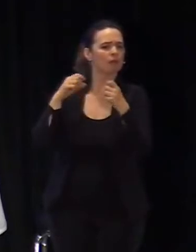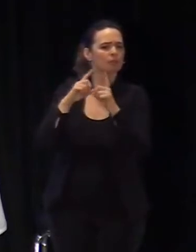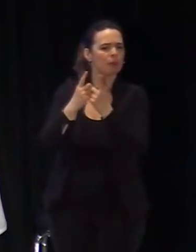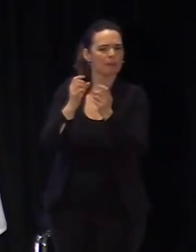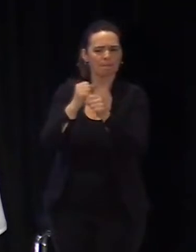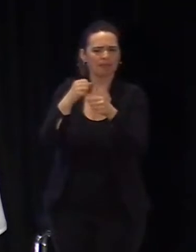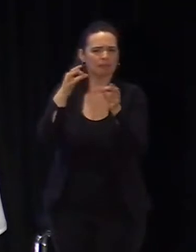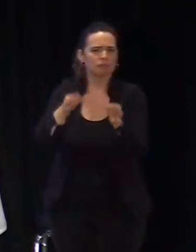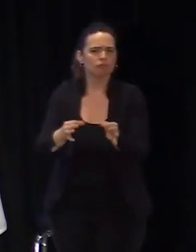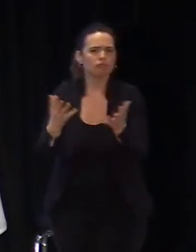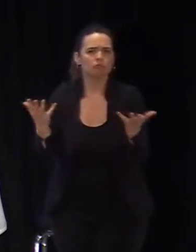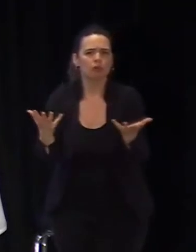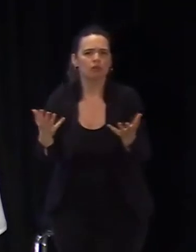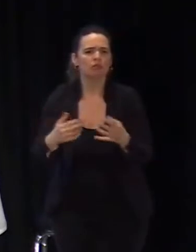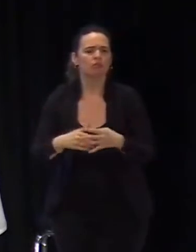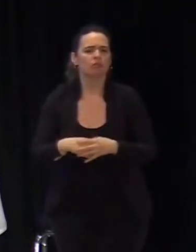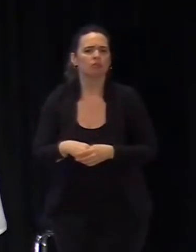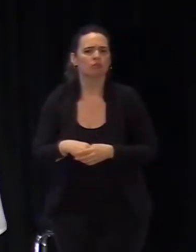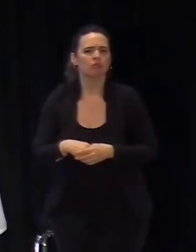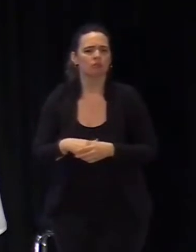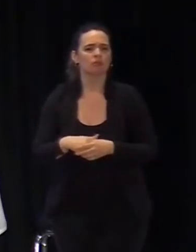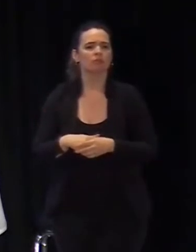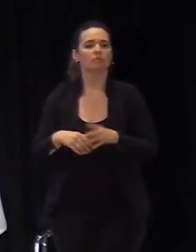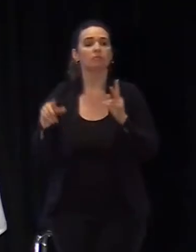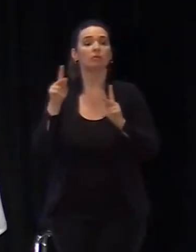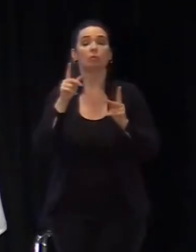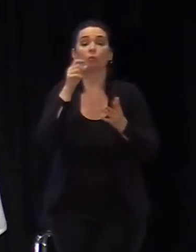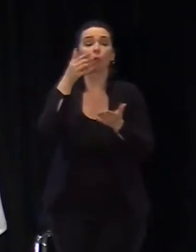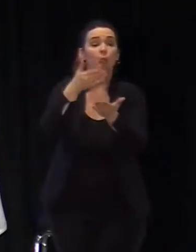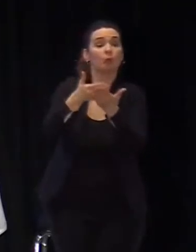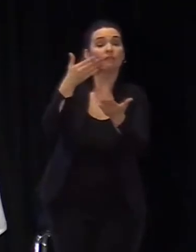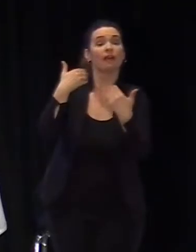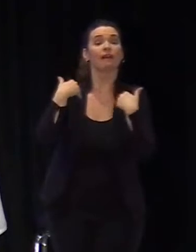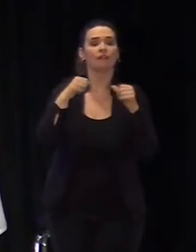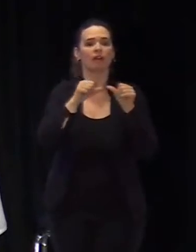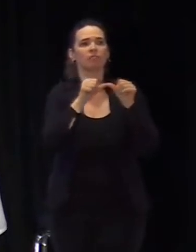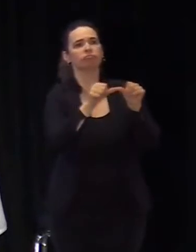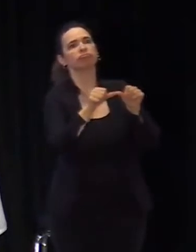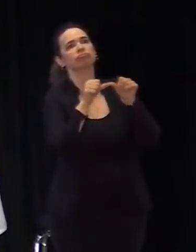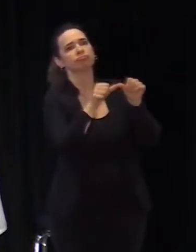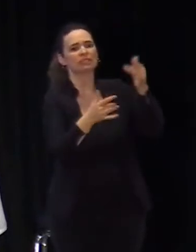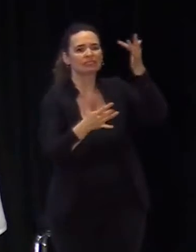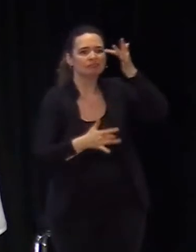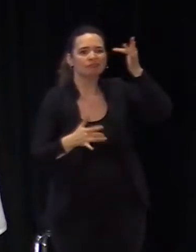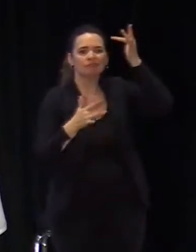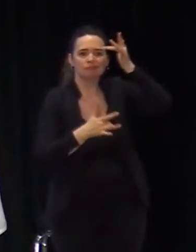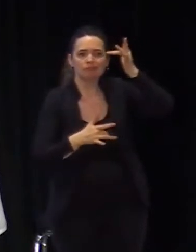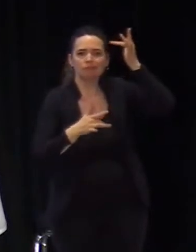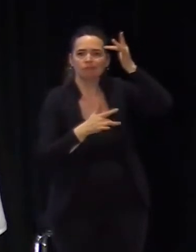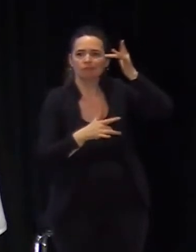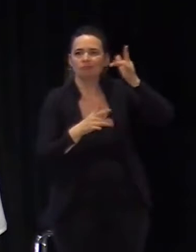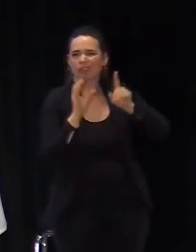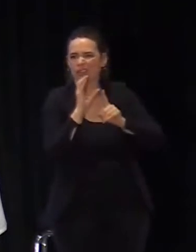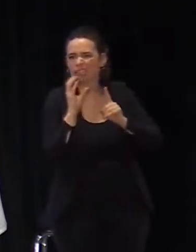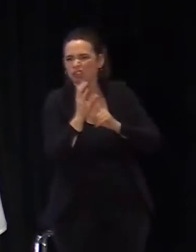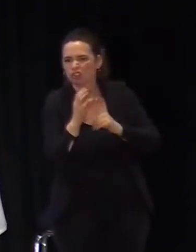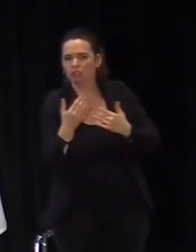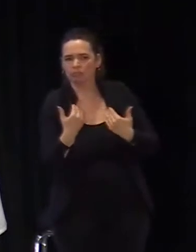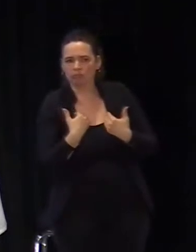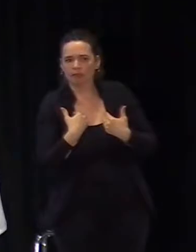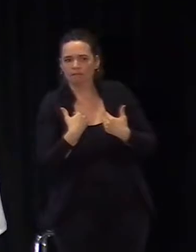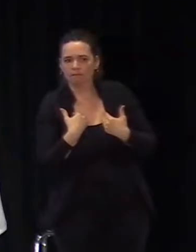County accept as far as someone verifying that they do have an underlying condition? Yeah, right now, and again, we'll come out with more details, but Dr. Gupta can scream